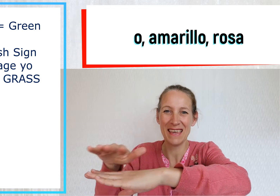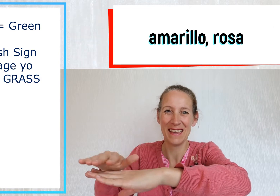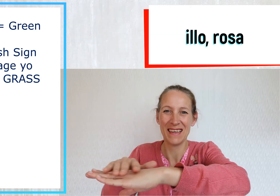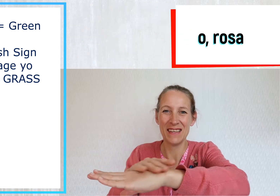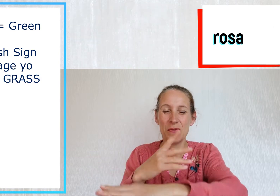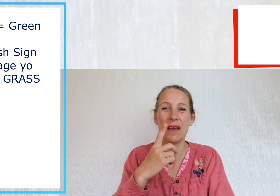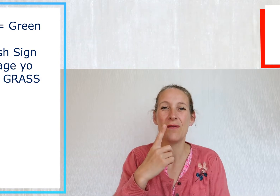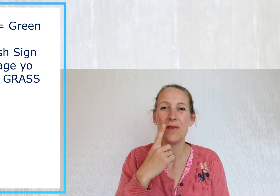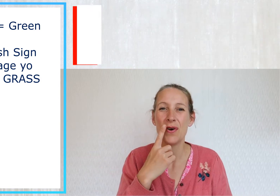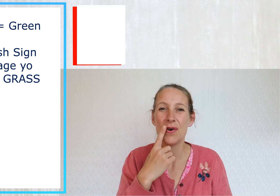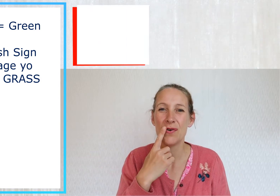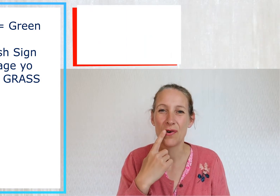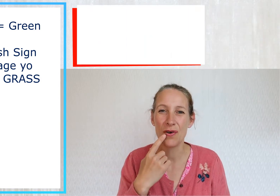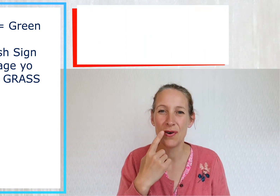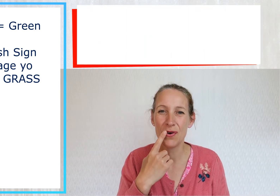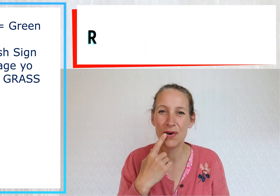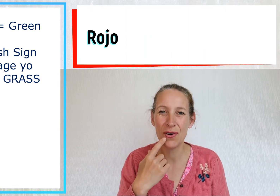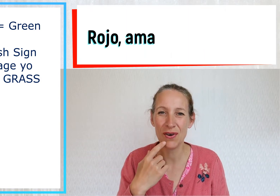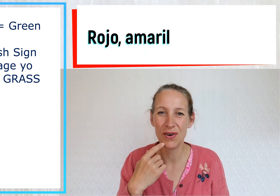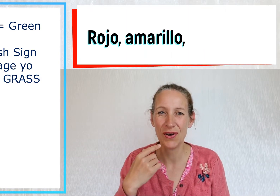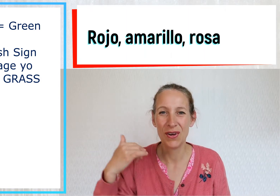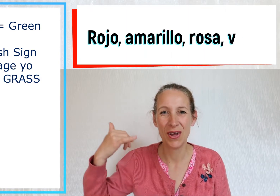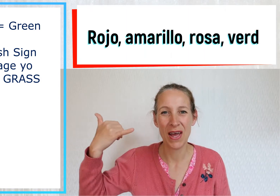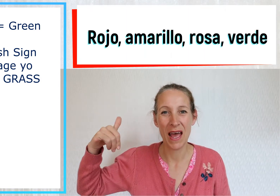Okay? So we have rojo,